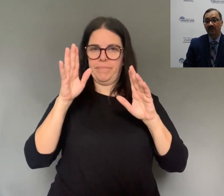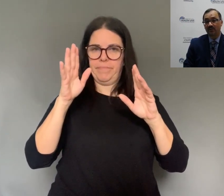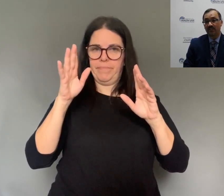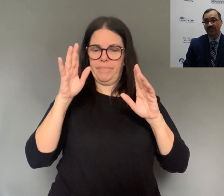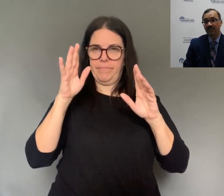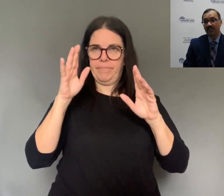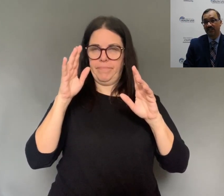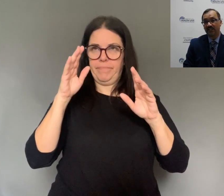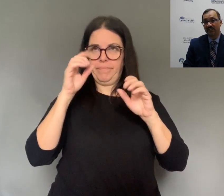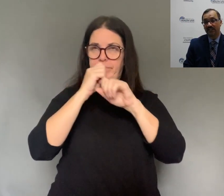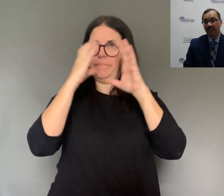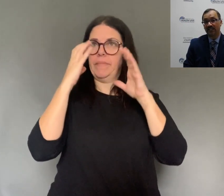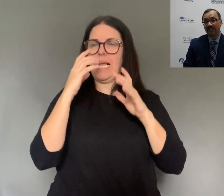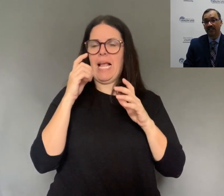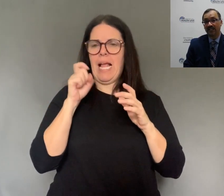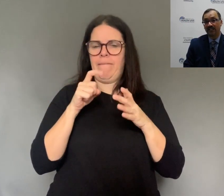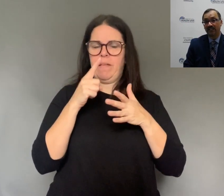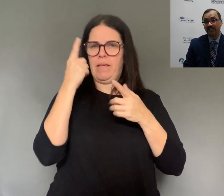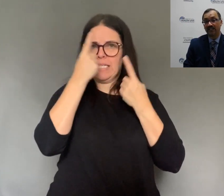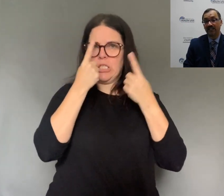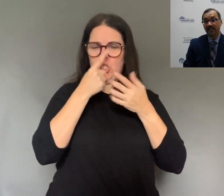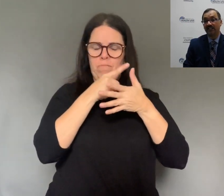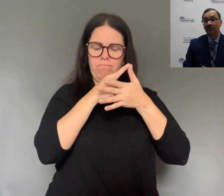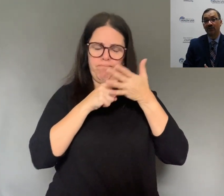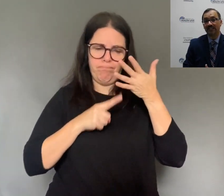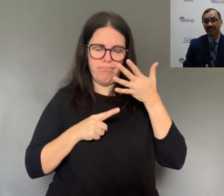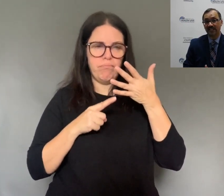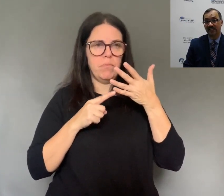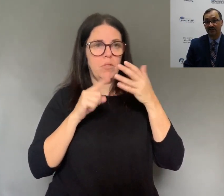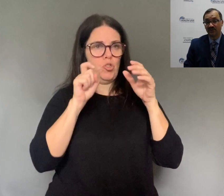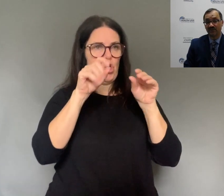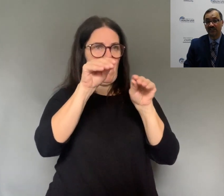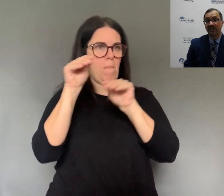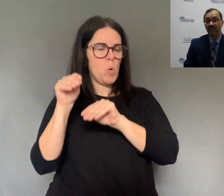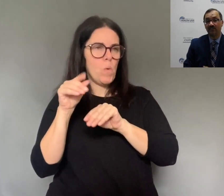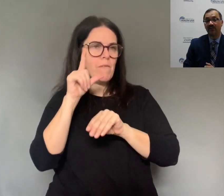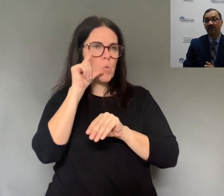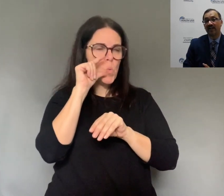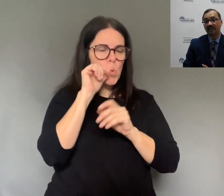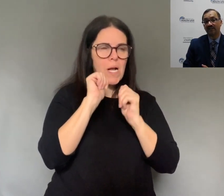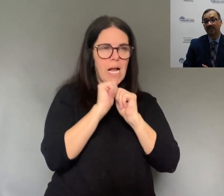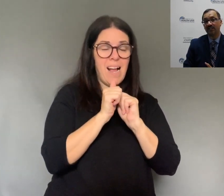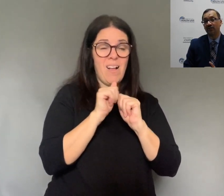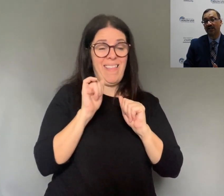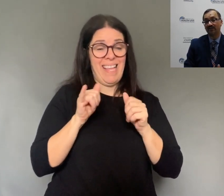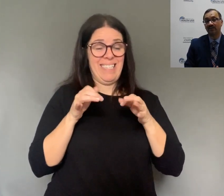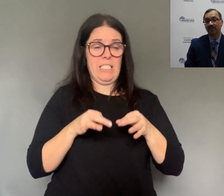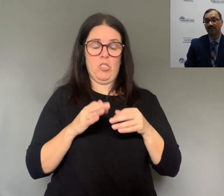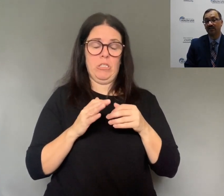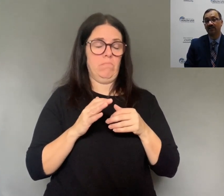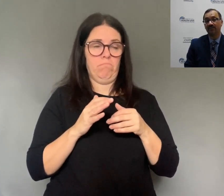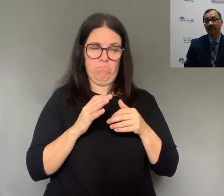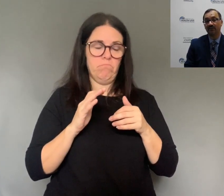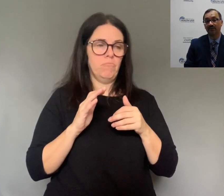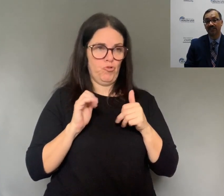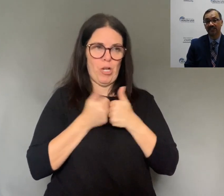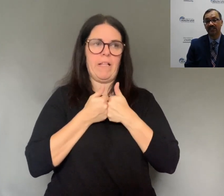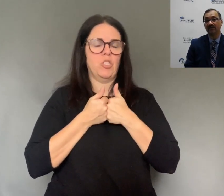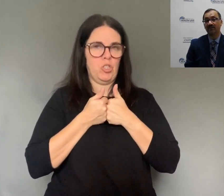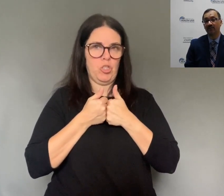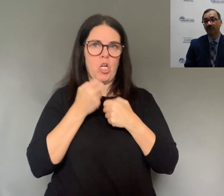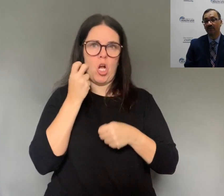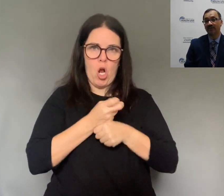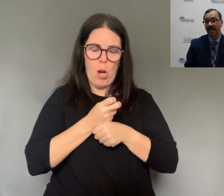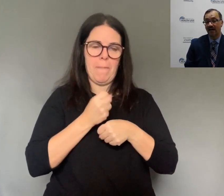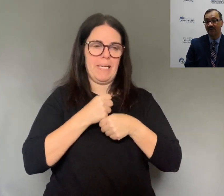So that's a good question that I think there's no easy answer to it. There are a number of factors that you have to consider before these type